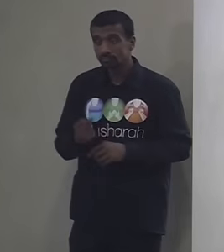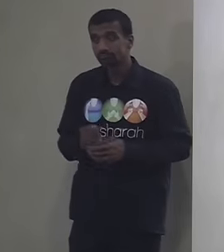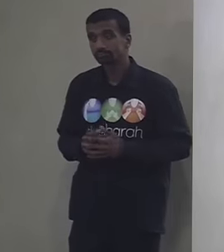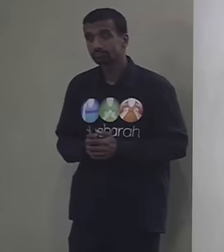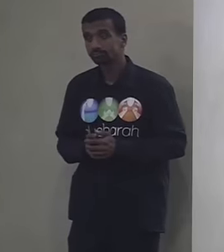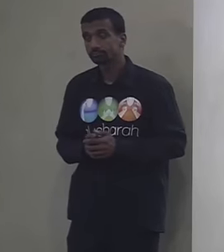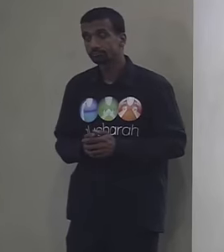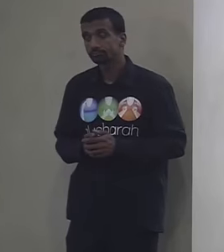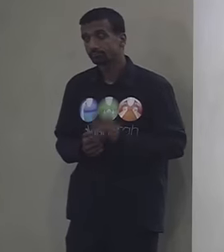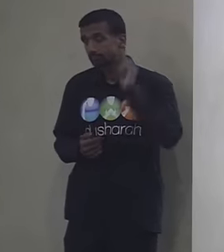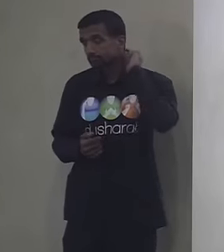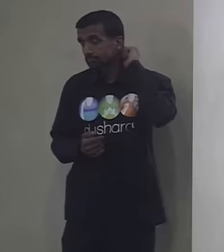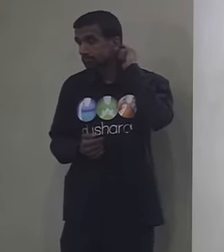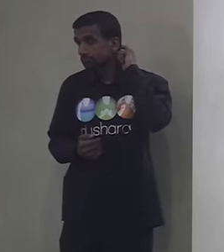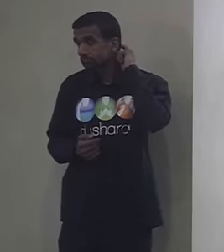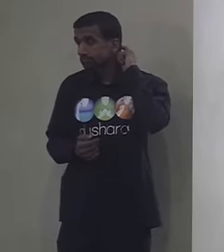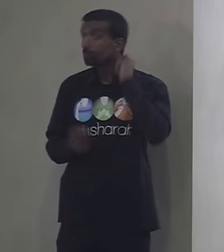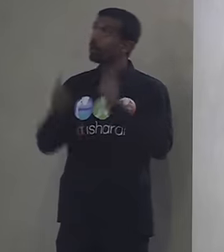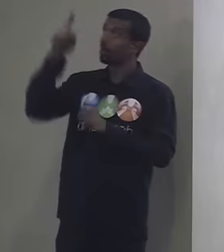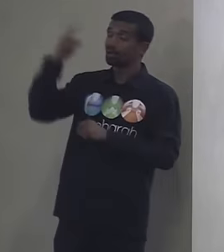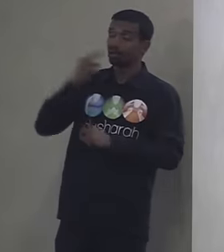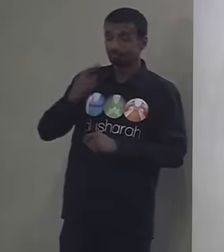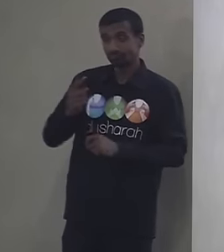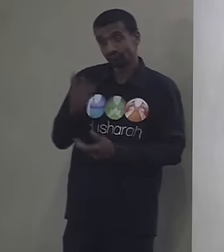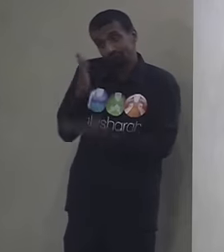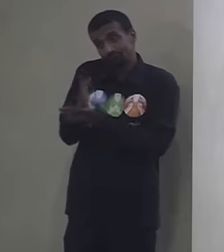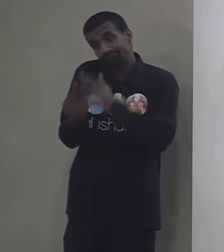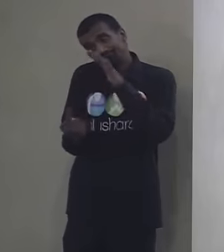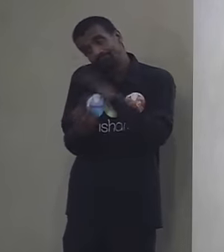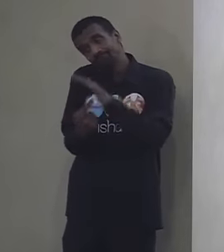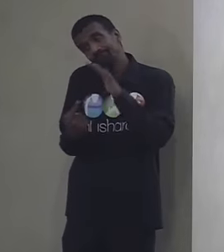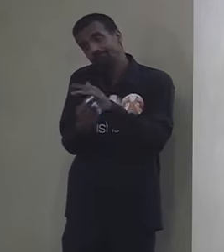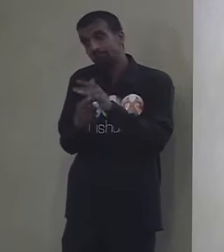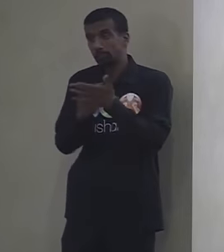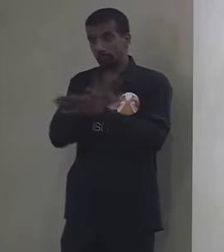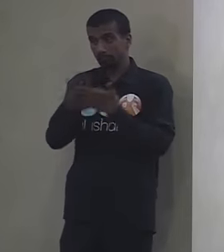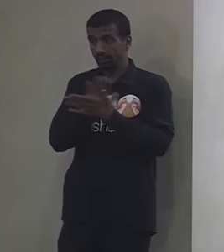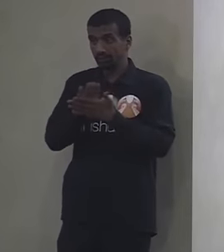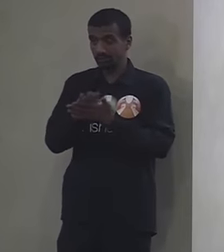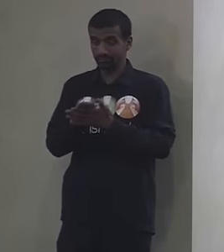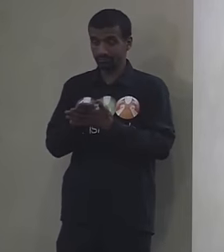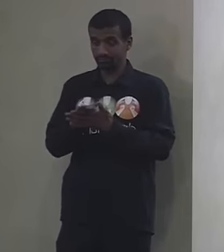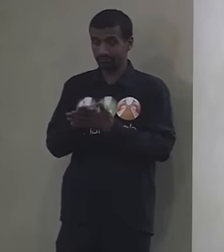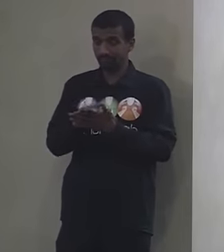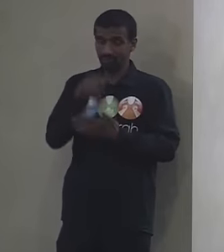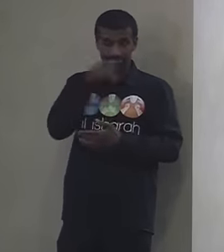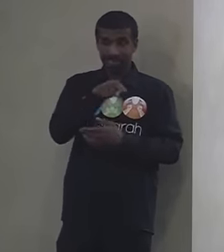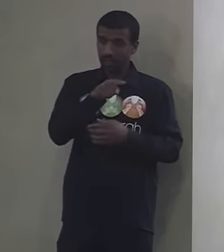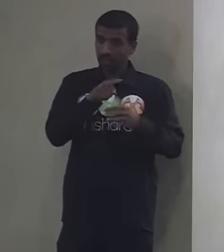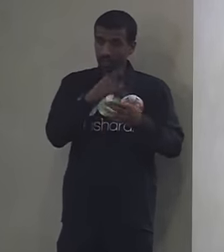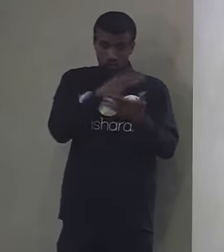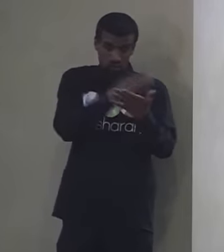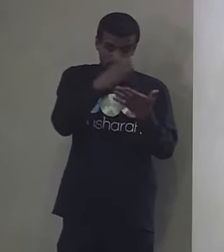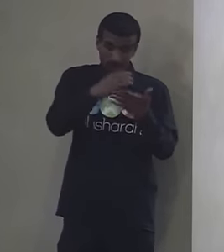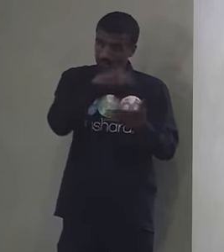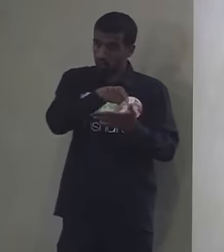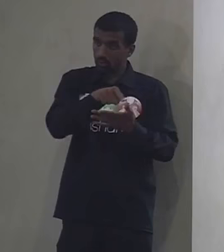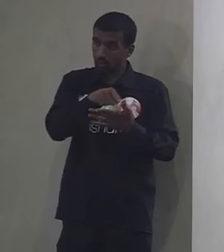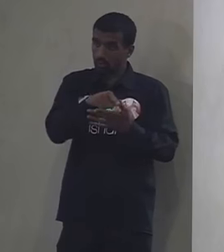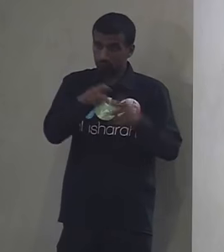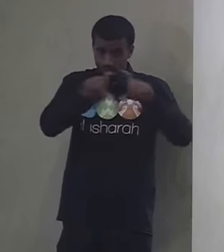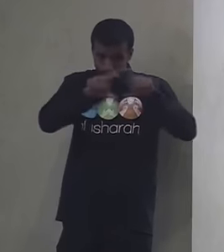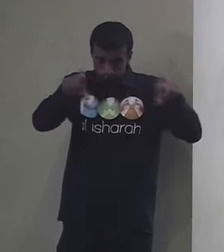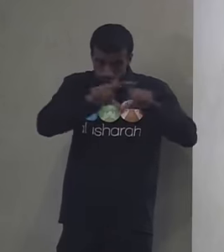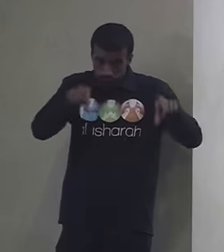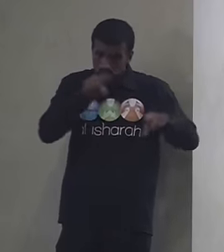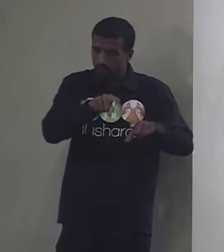are very, very bad in this world, because this surah is predominantly talking about people who were just indulged in this life. The worst